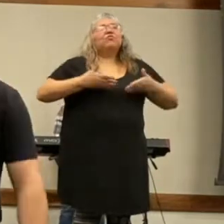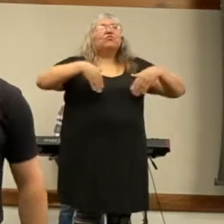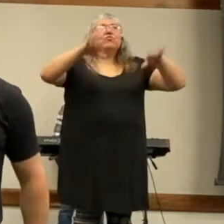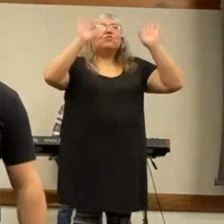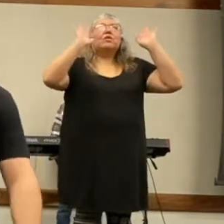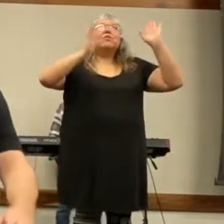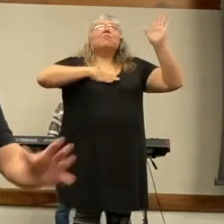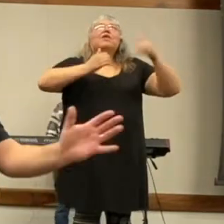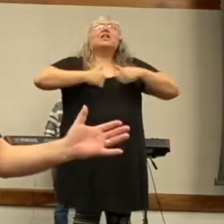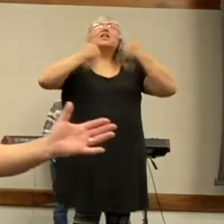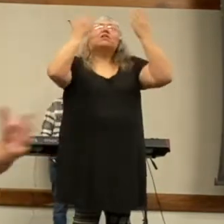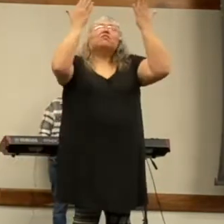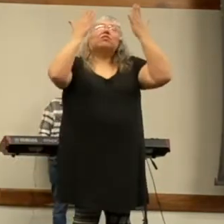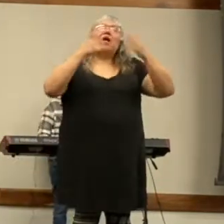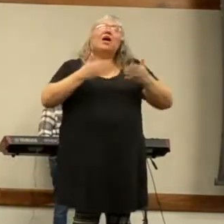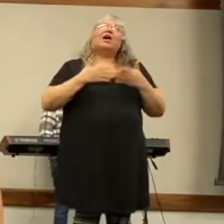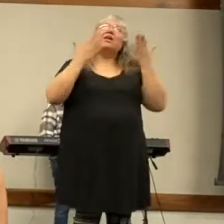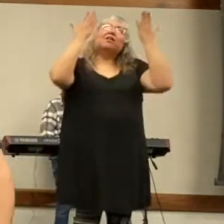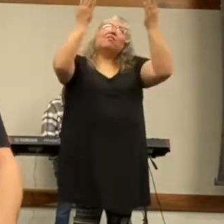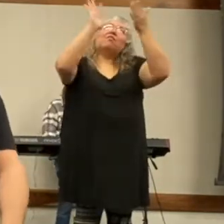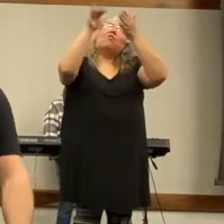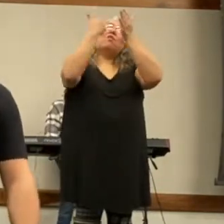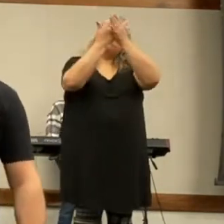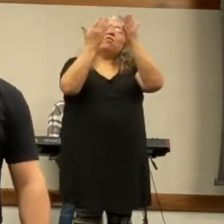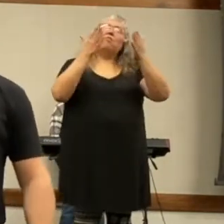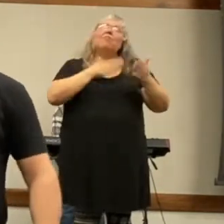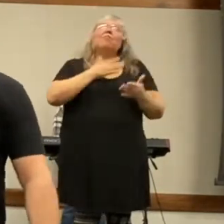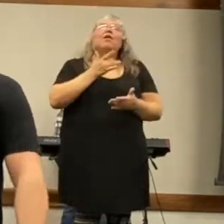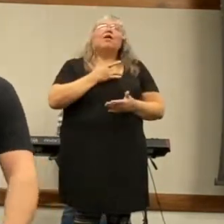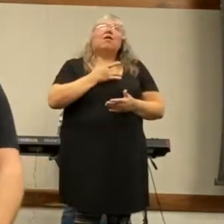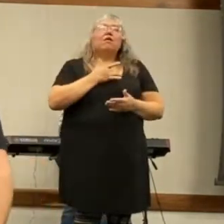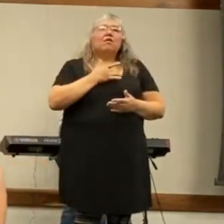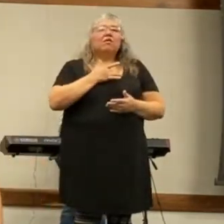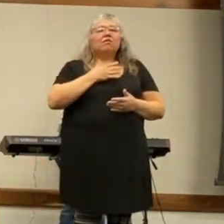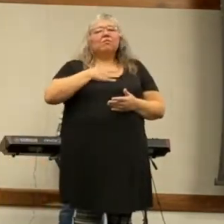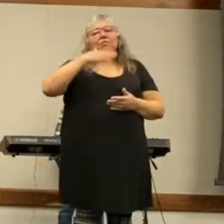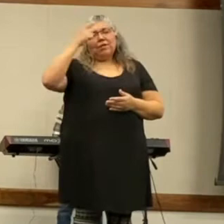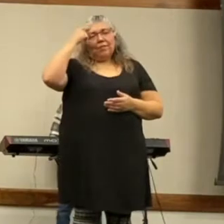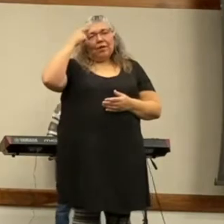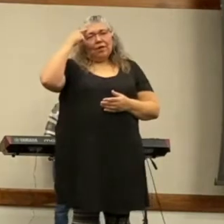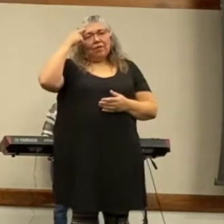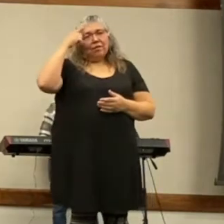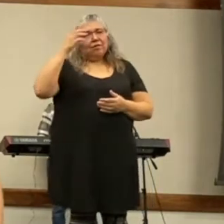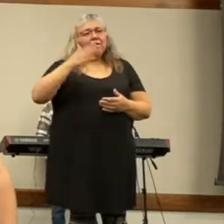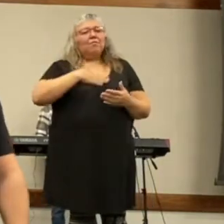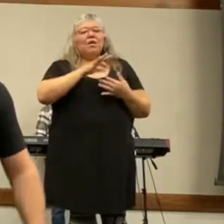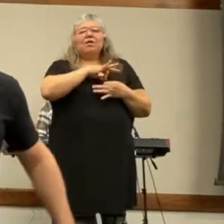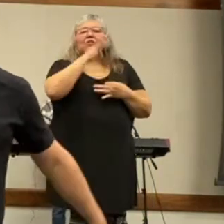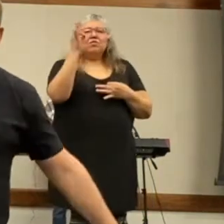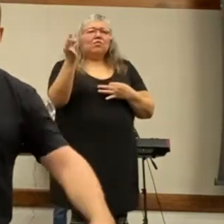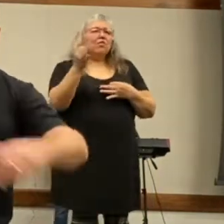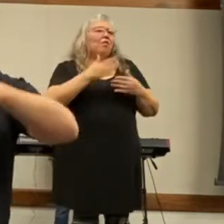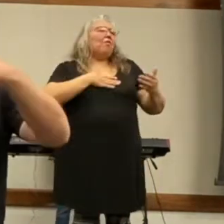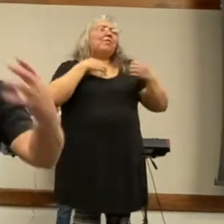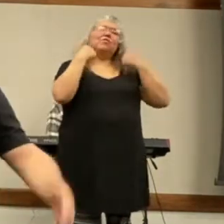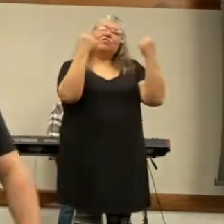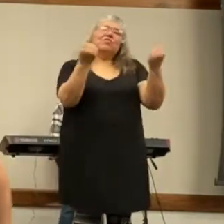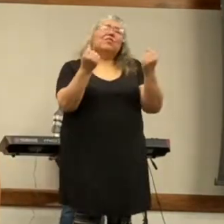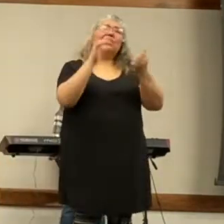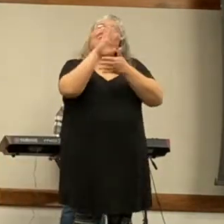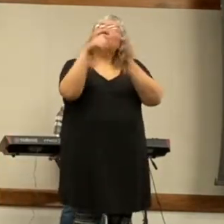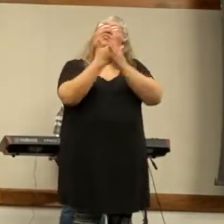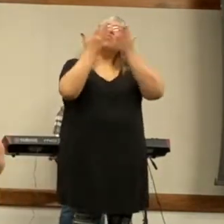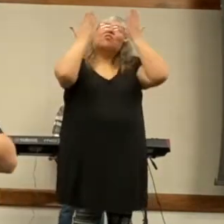to you. I give it all to you. My heart, my mind, my soul, my strength, it's